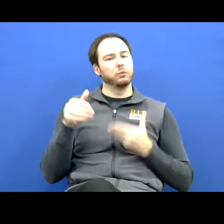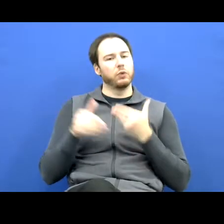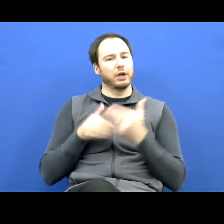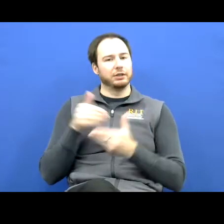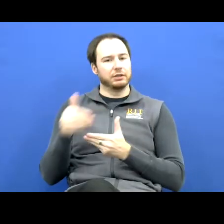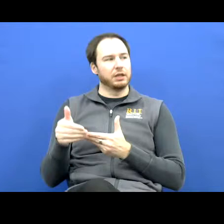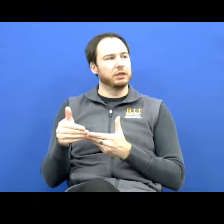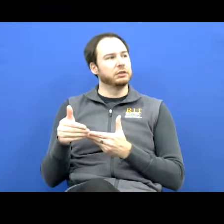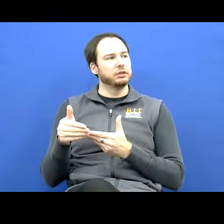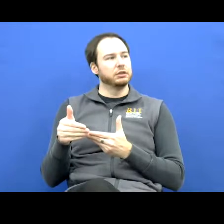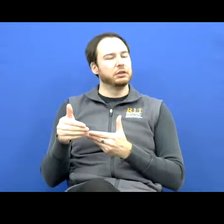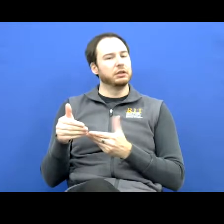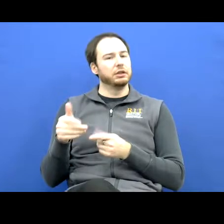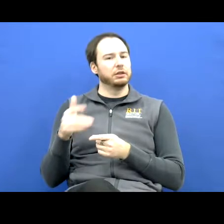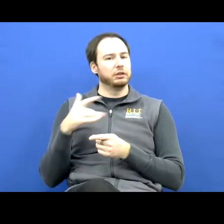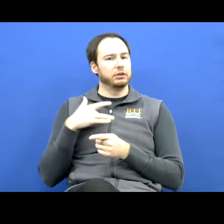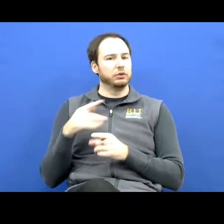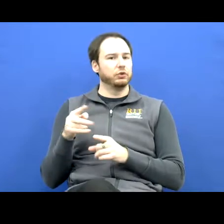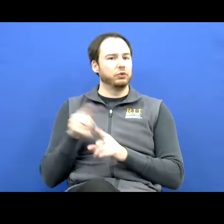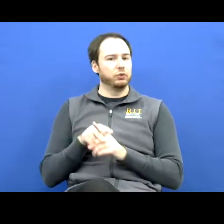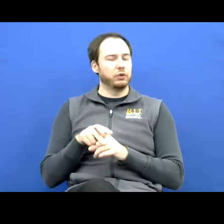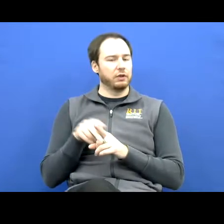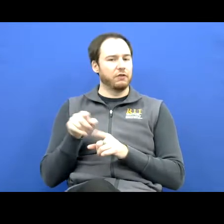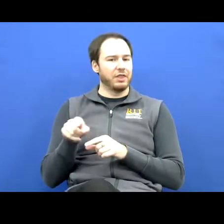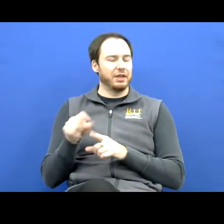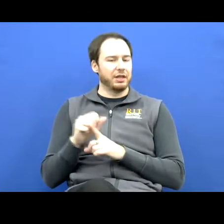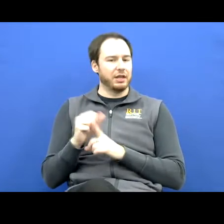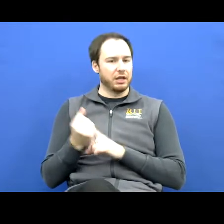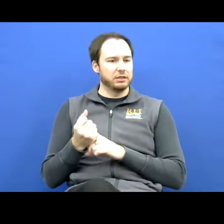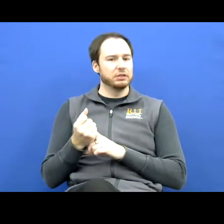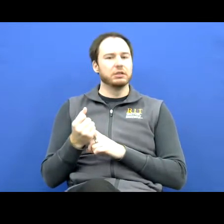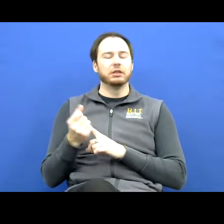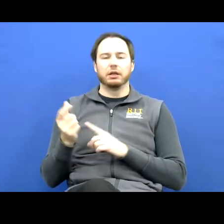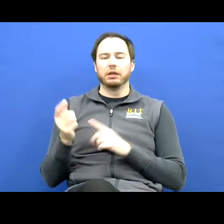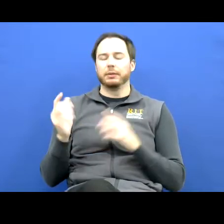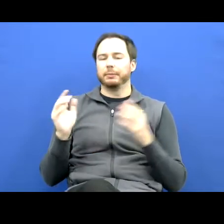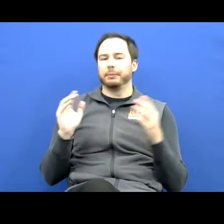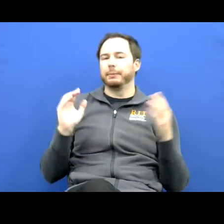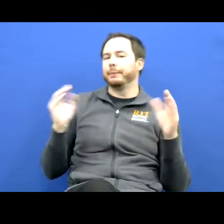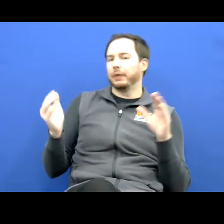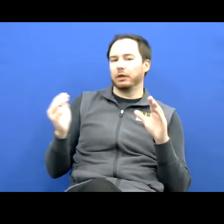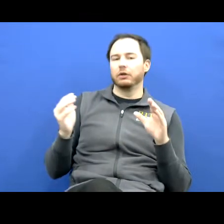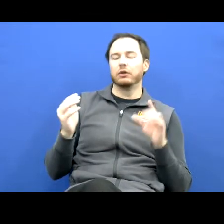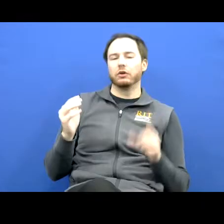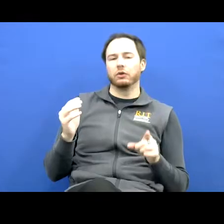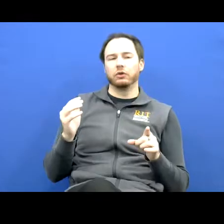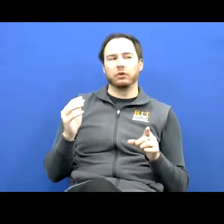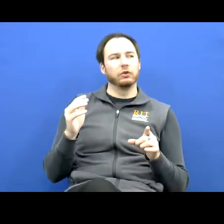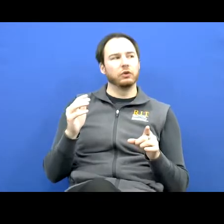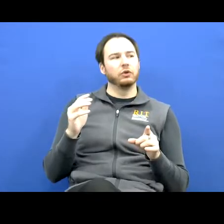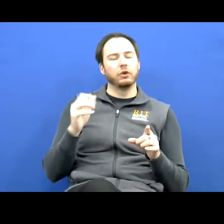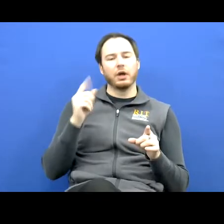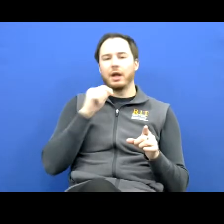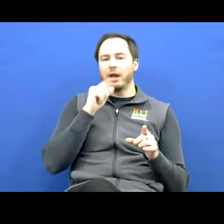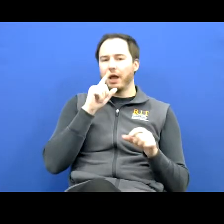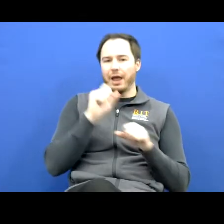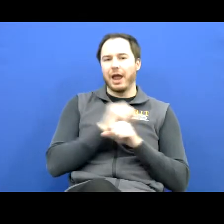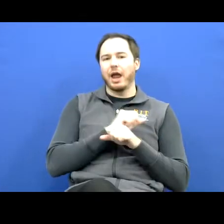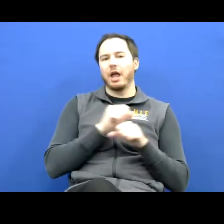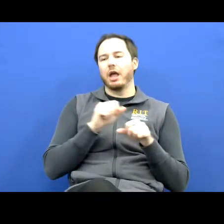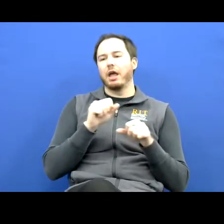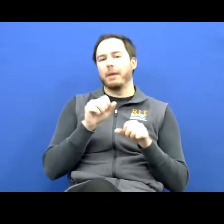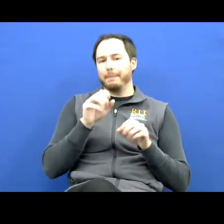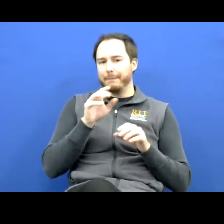process that was utilized in this case, it mirrors a bid process. It is not a true formal